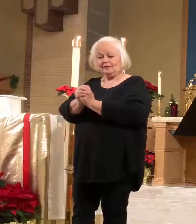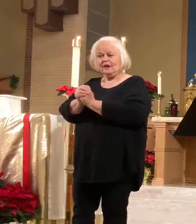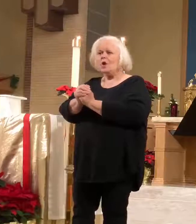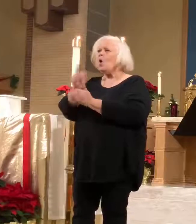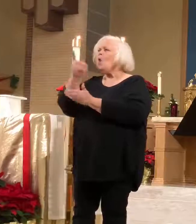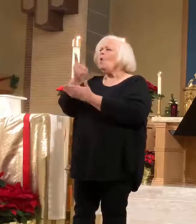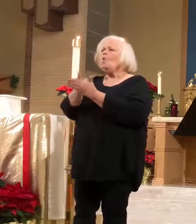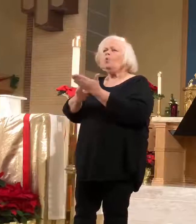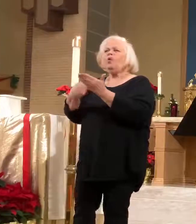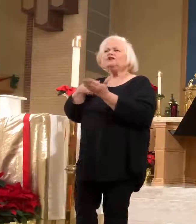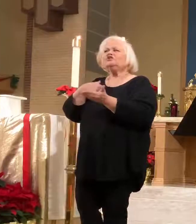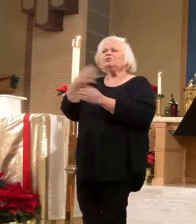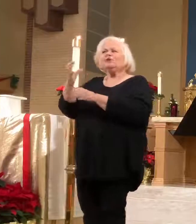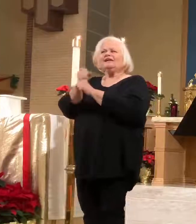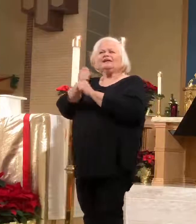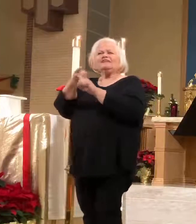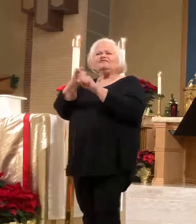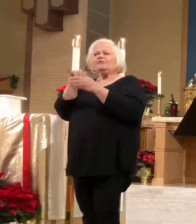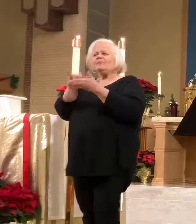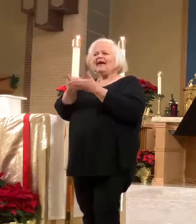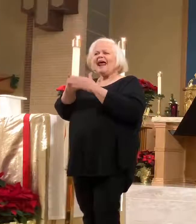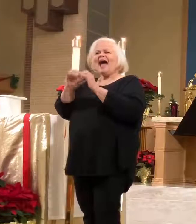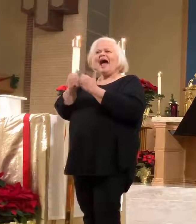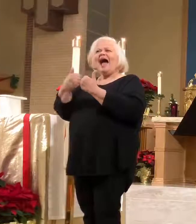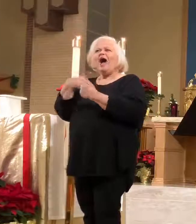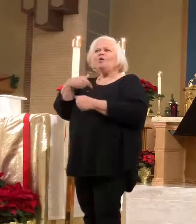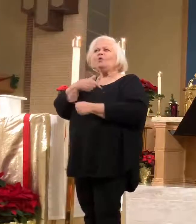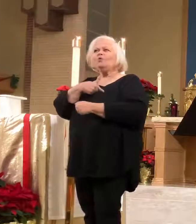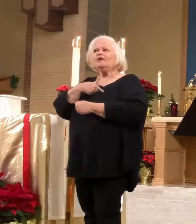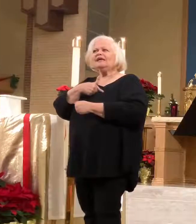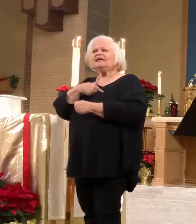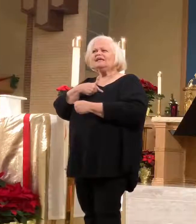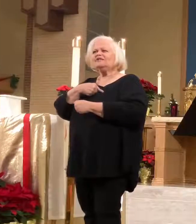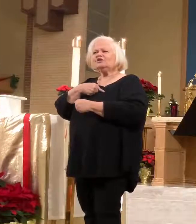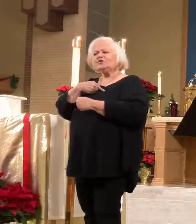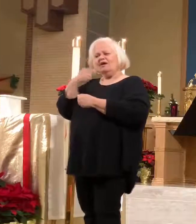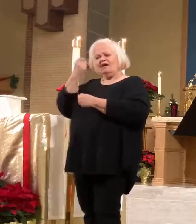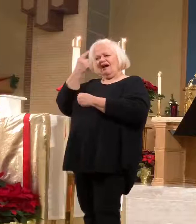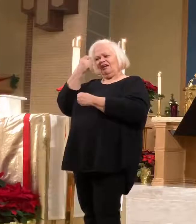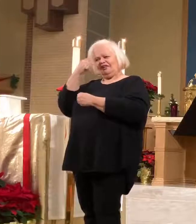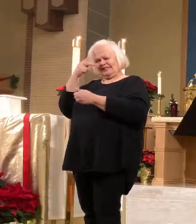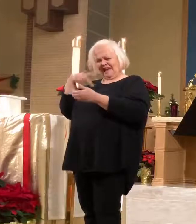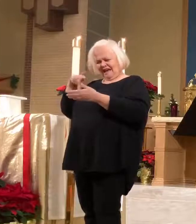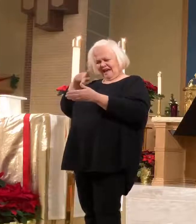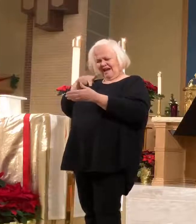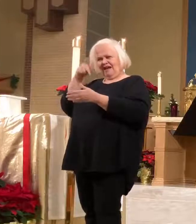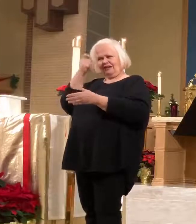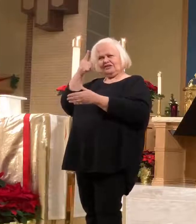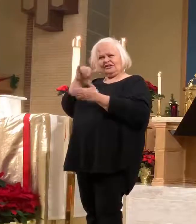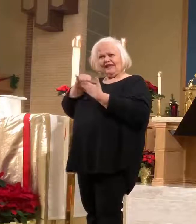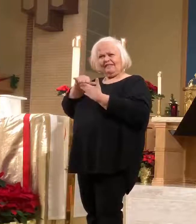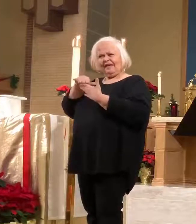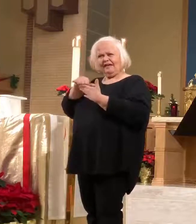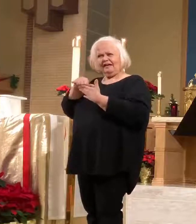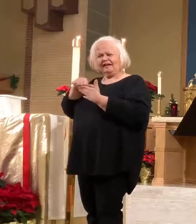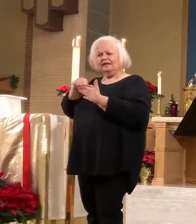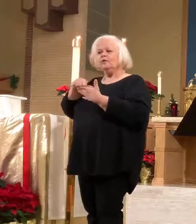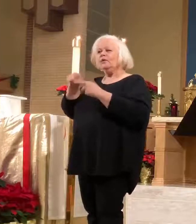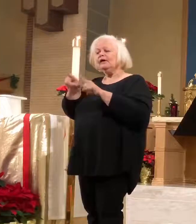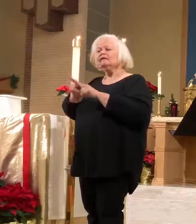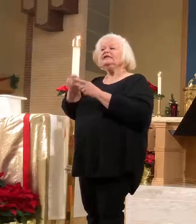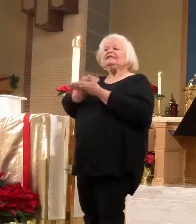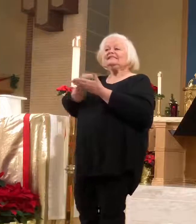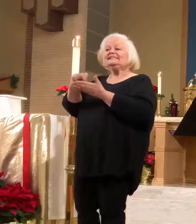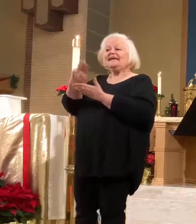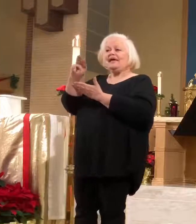What should we take from this? What are we to get from this? How are we to put this in perspective? Well, as St. Matthew tells